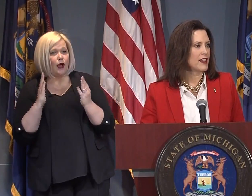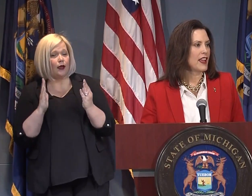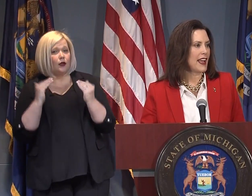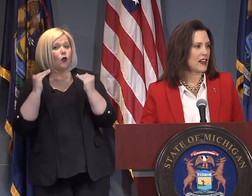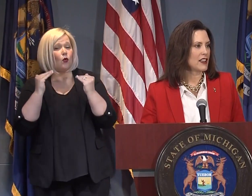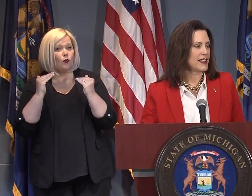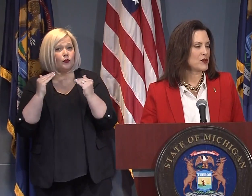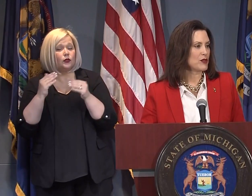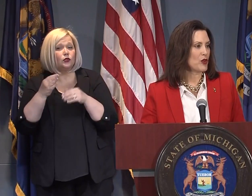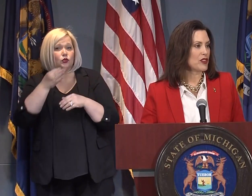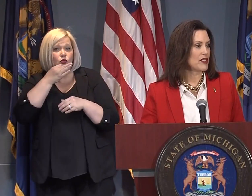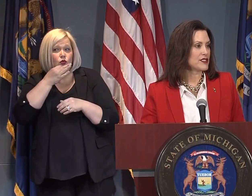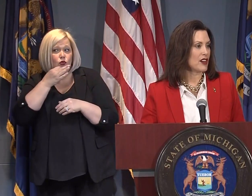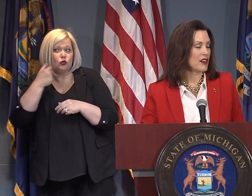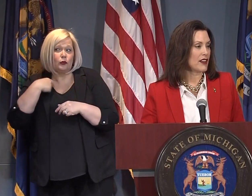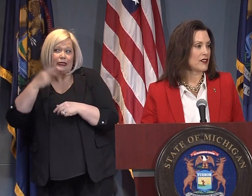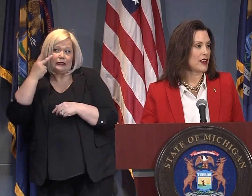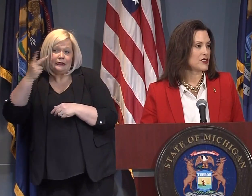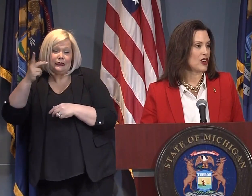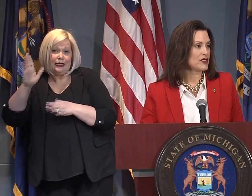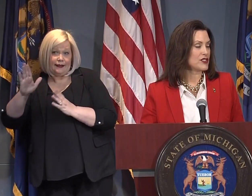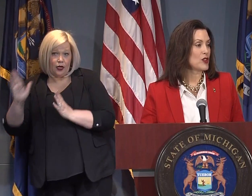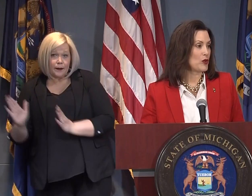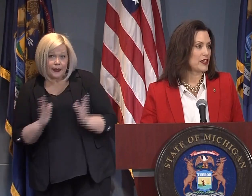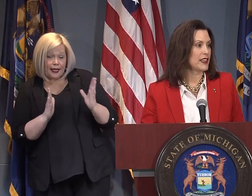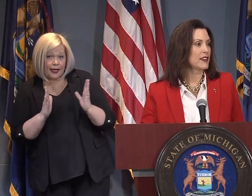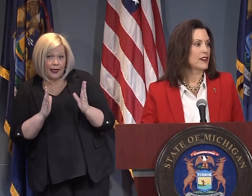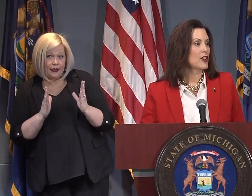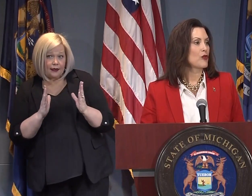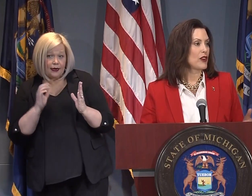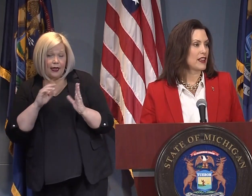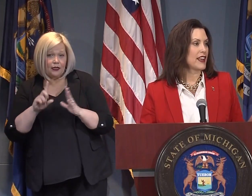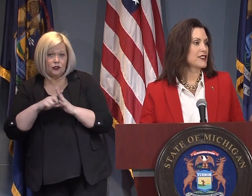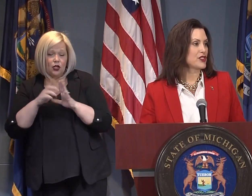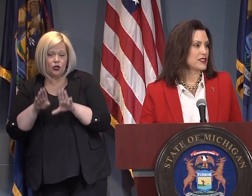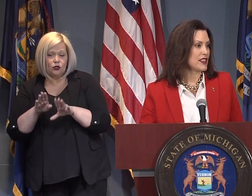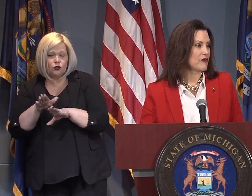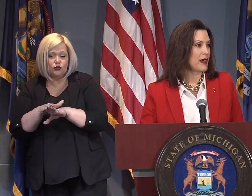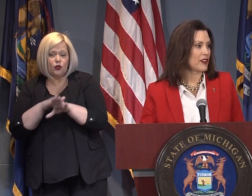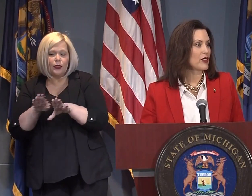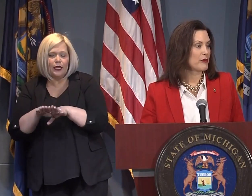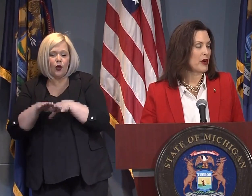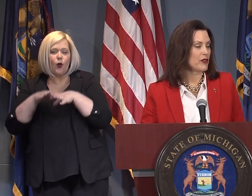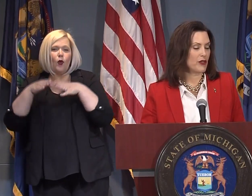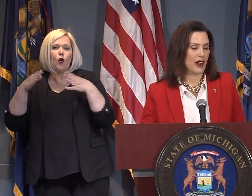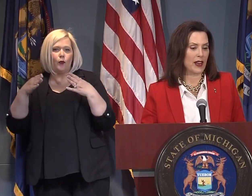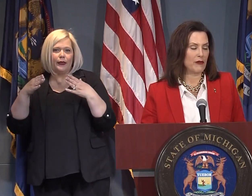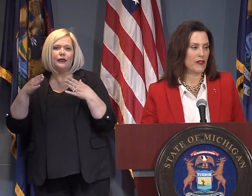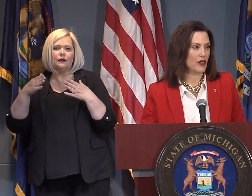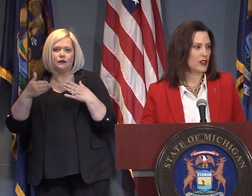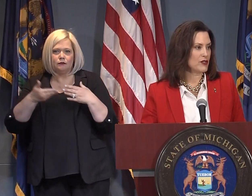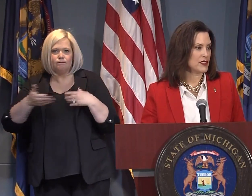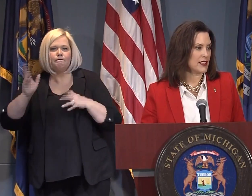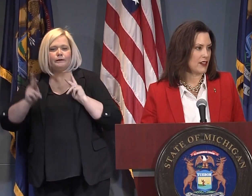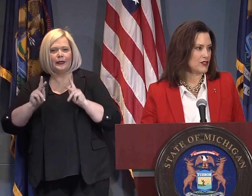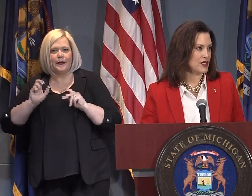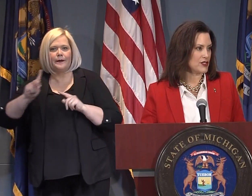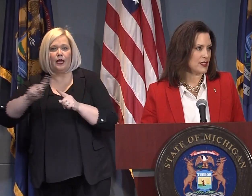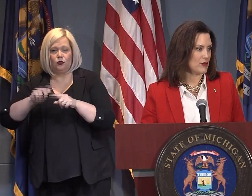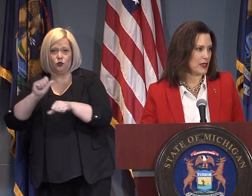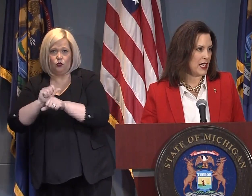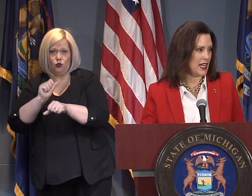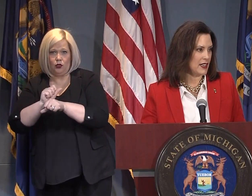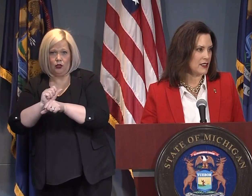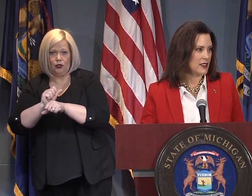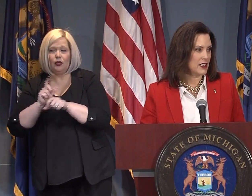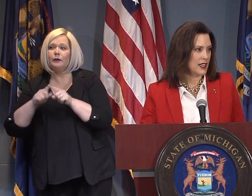can analyze what the protocols are and start to slowly re-engage in a safe manner. But I am very close to the conversations